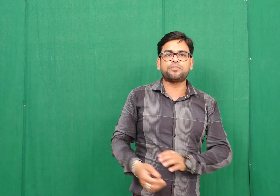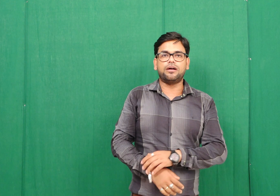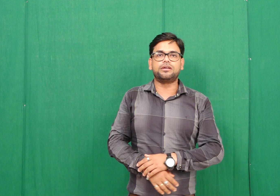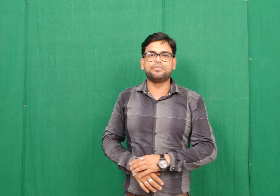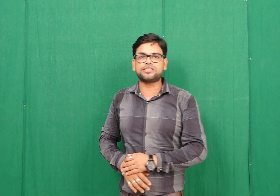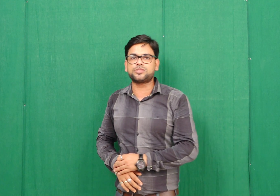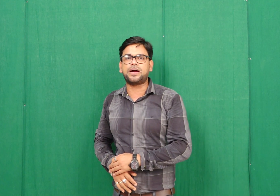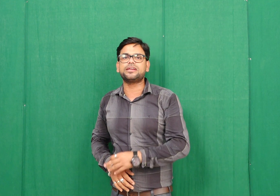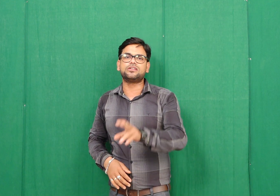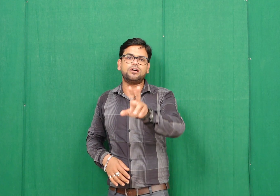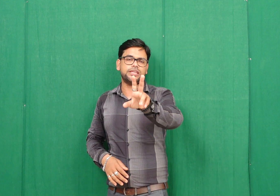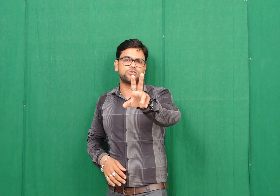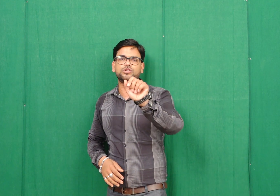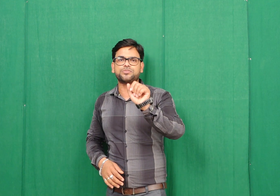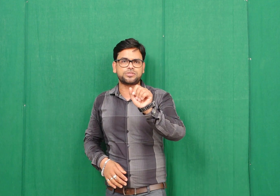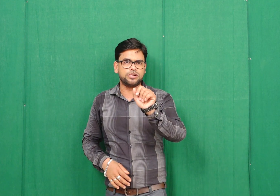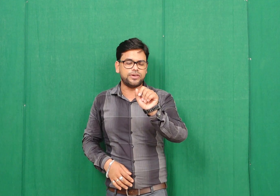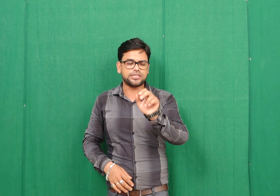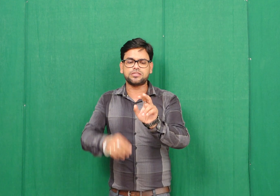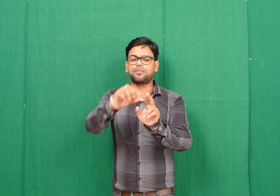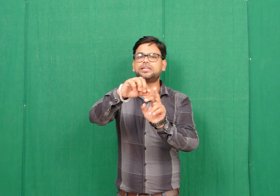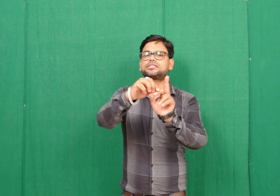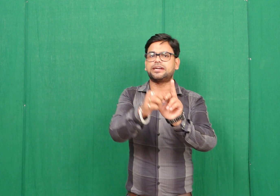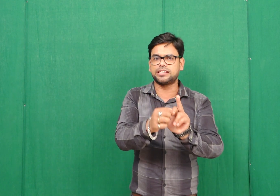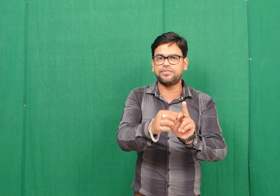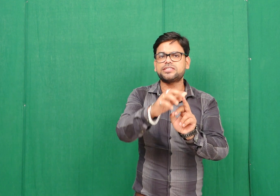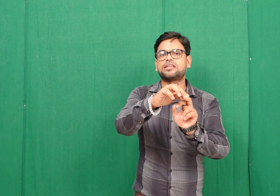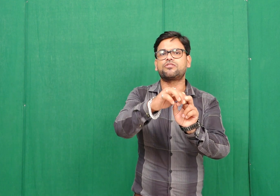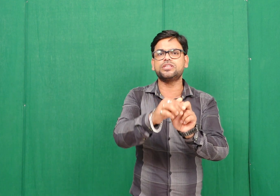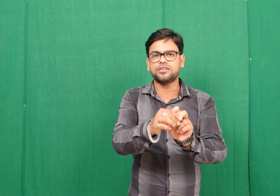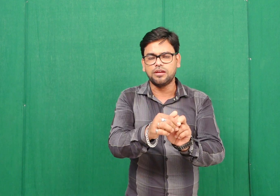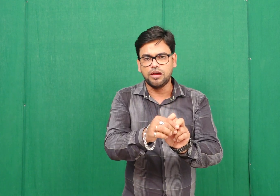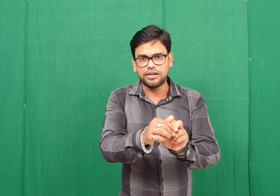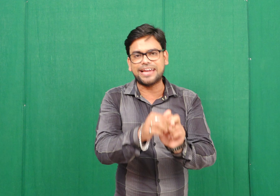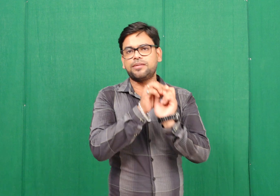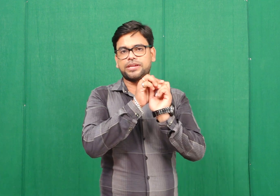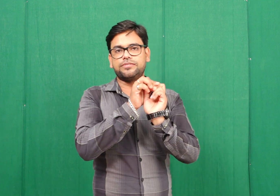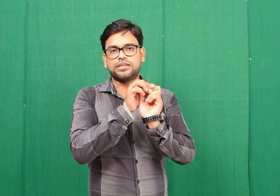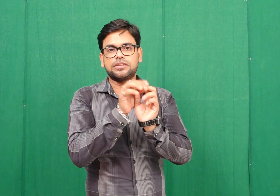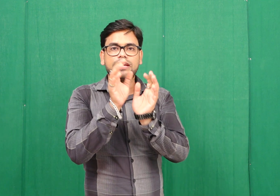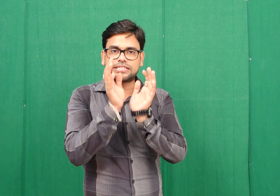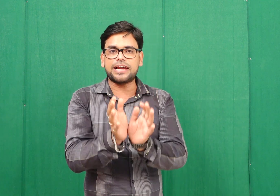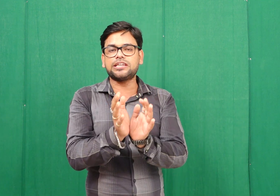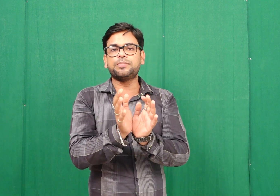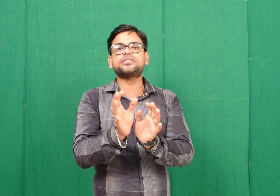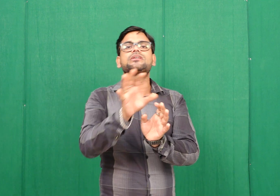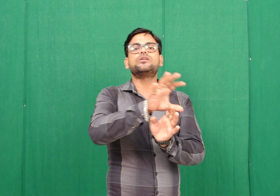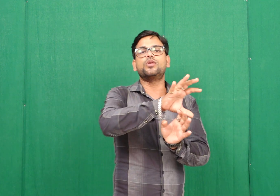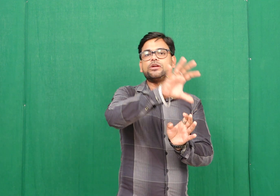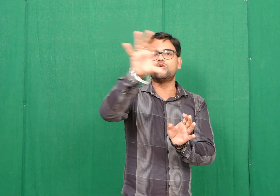the devices part, there are two types of devices. One is static device, another one is dynamic device. Static means it won't have